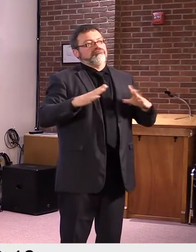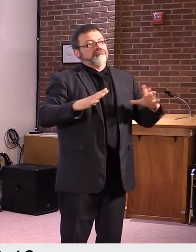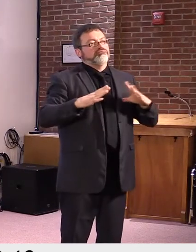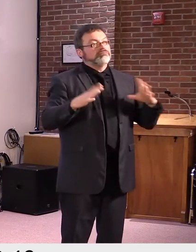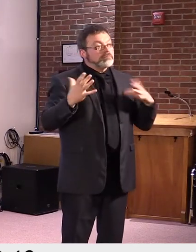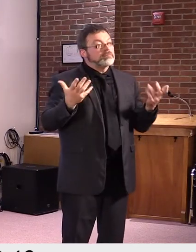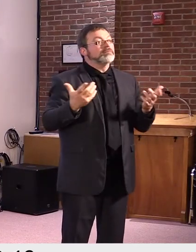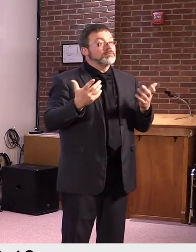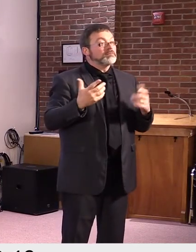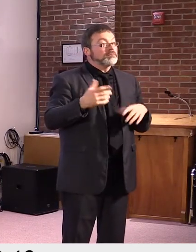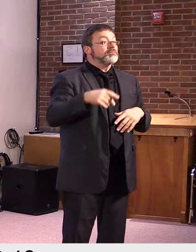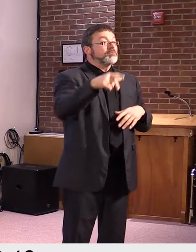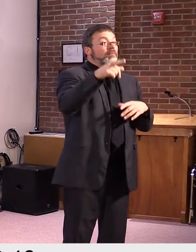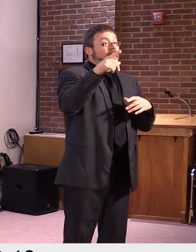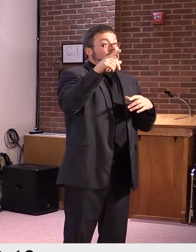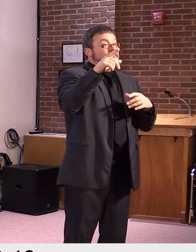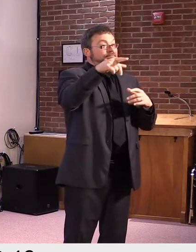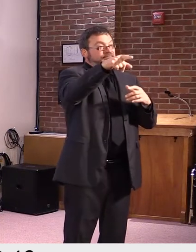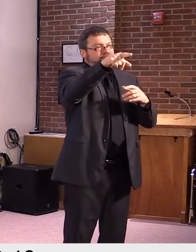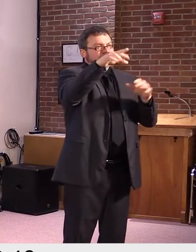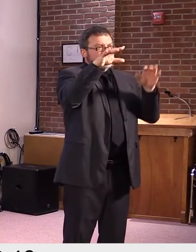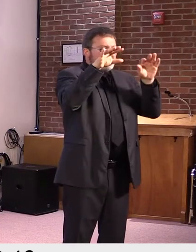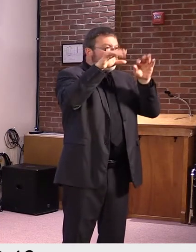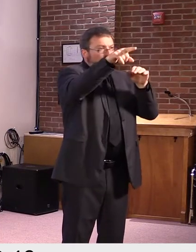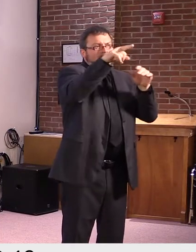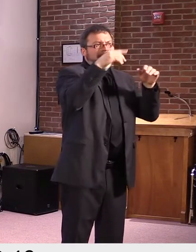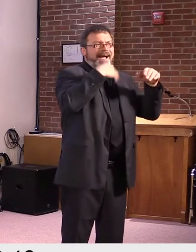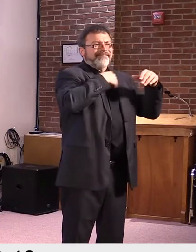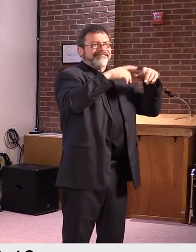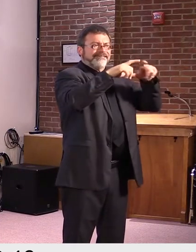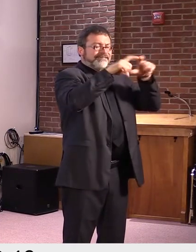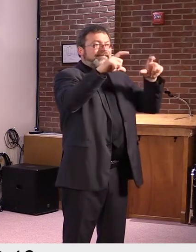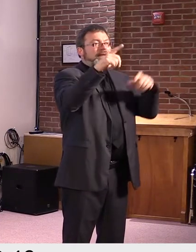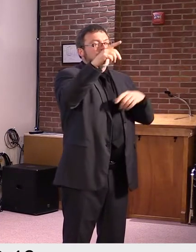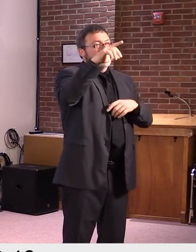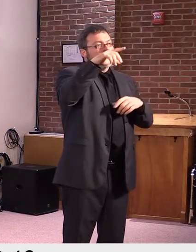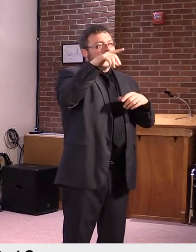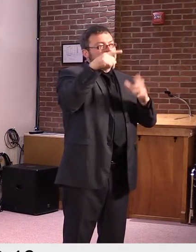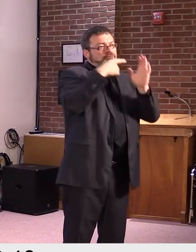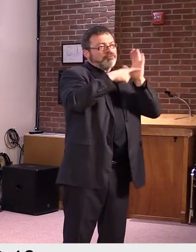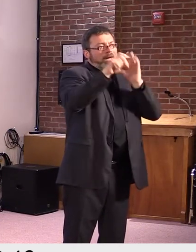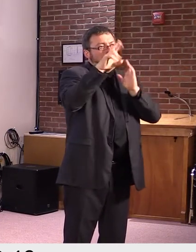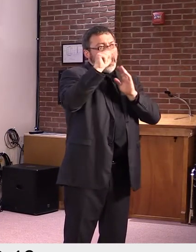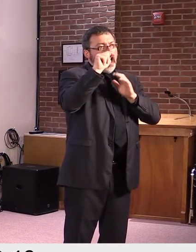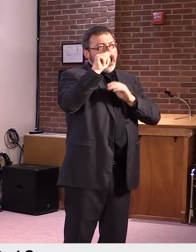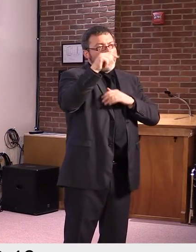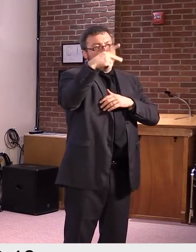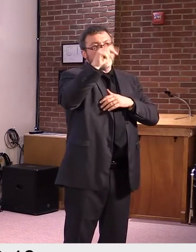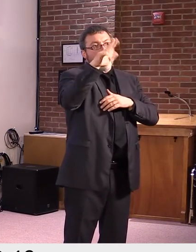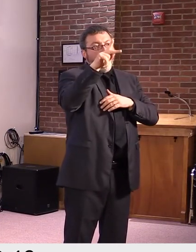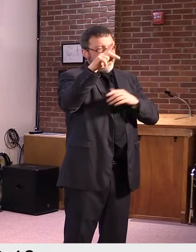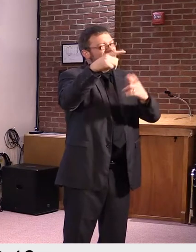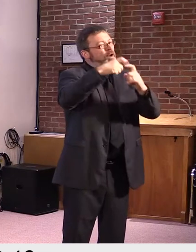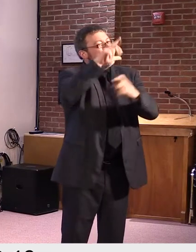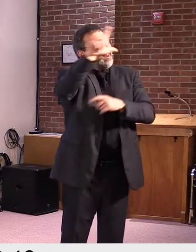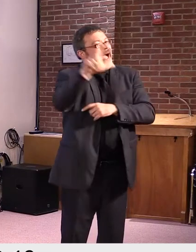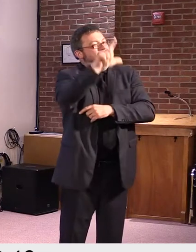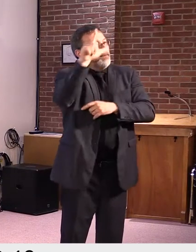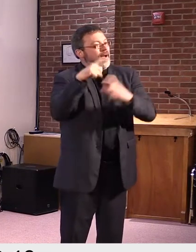Pass program and the Venture Vermont Outdoor Challenge can help people explore their home state in new